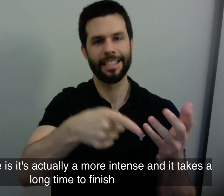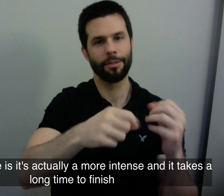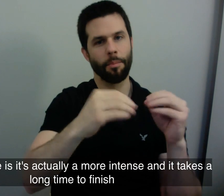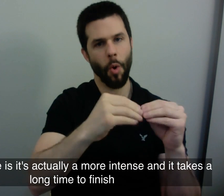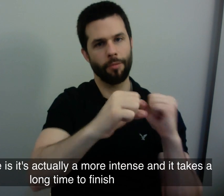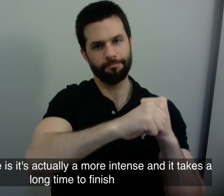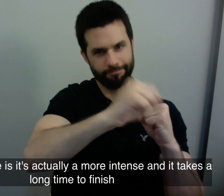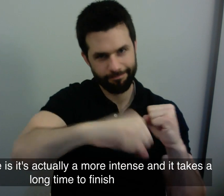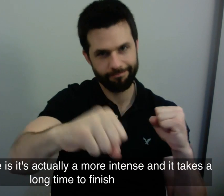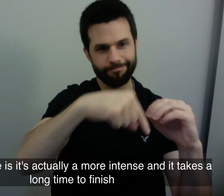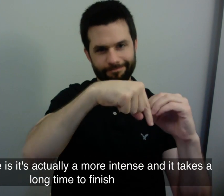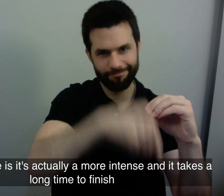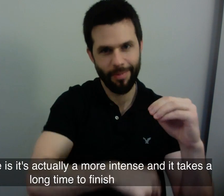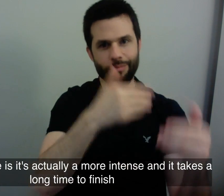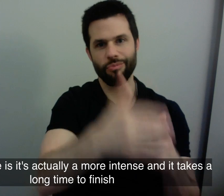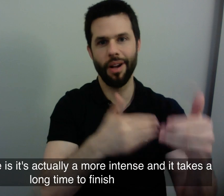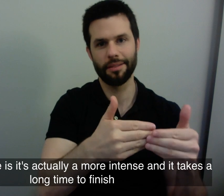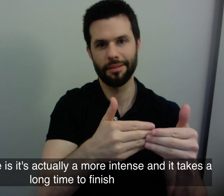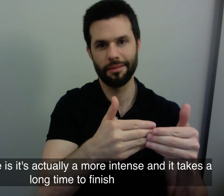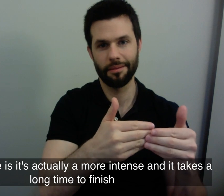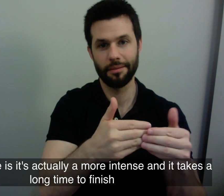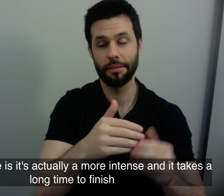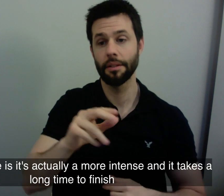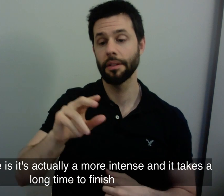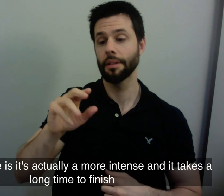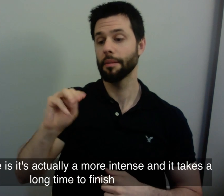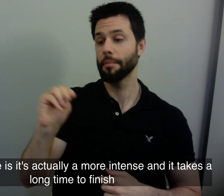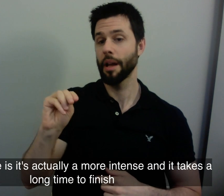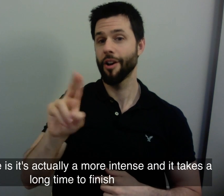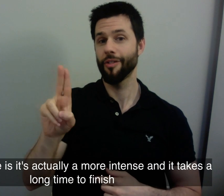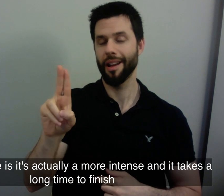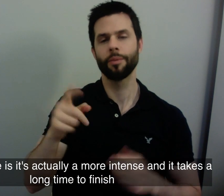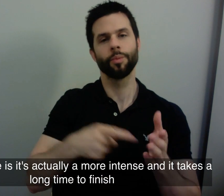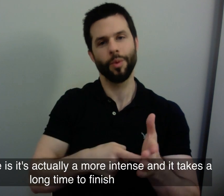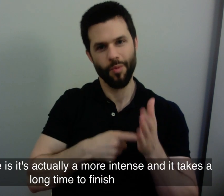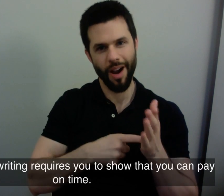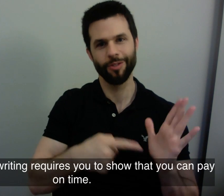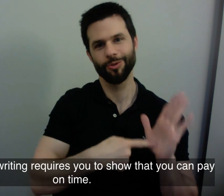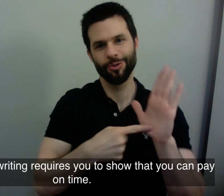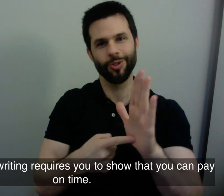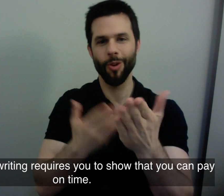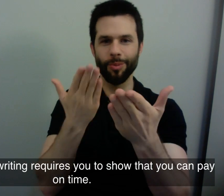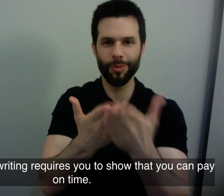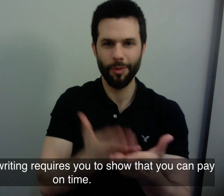difference is it's actually a more intense and it takes a long time to finish.